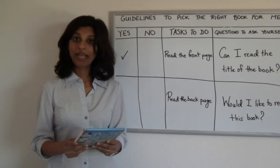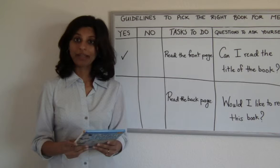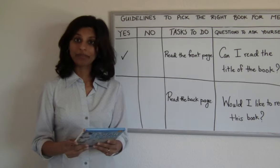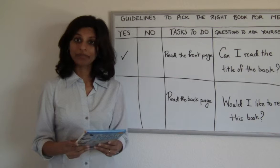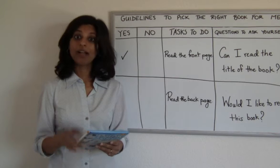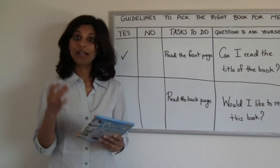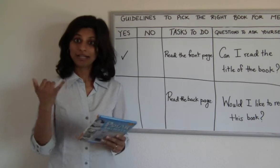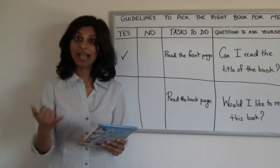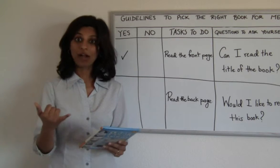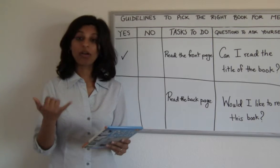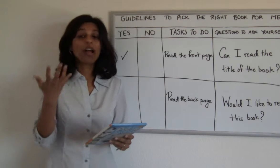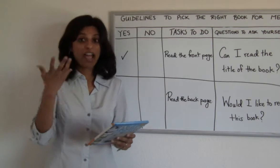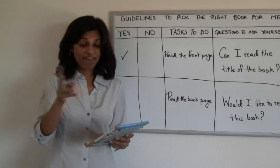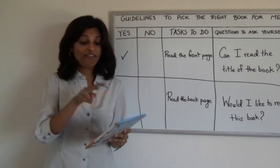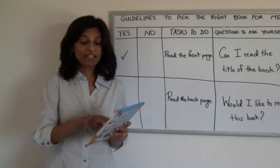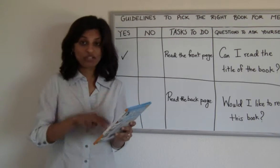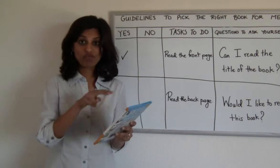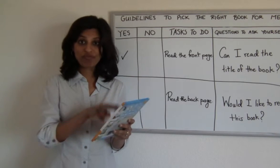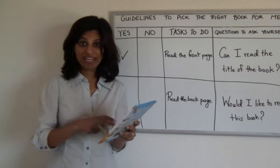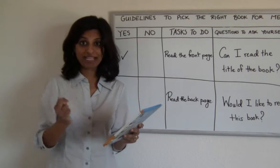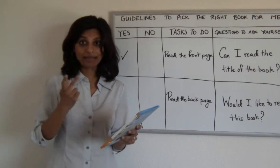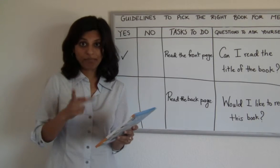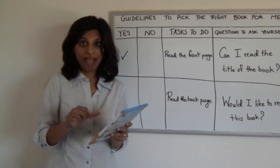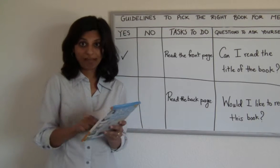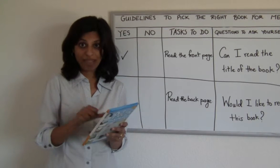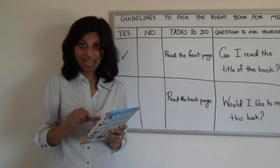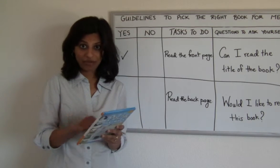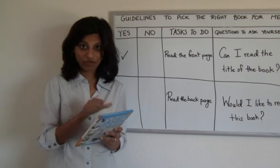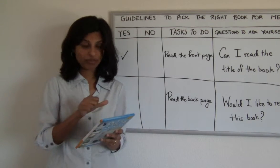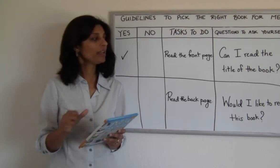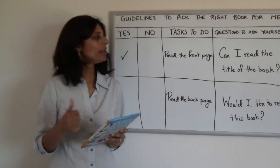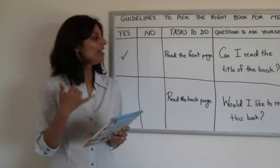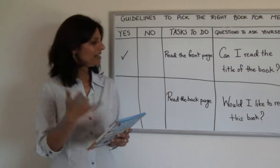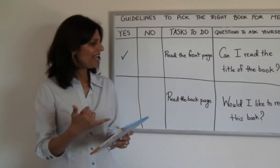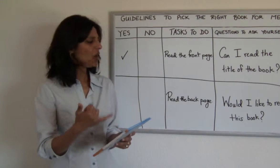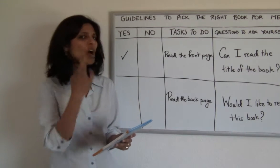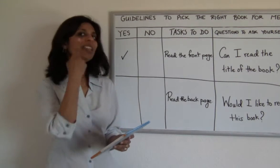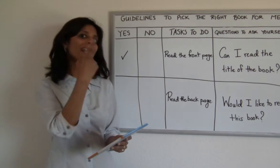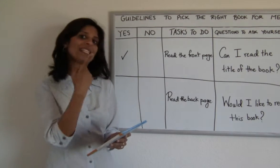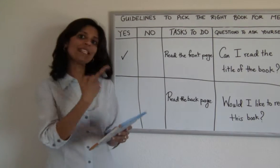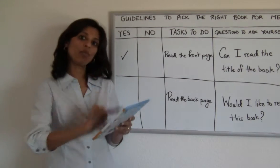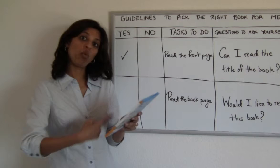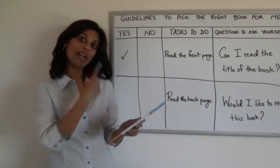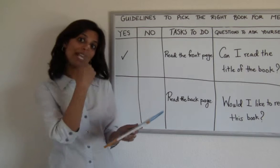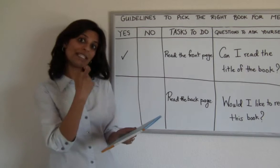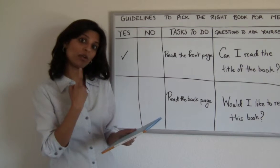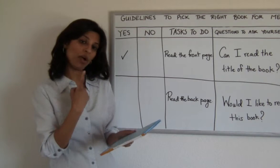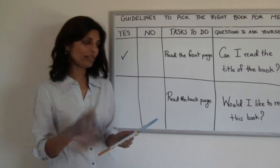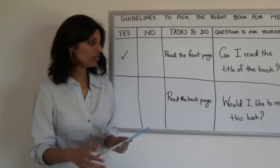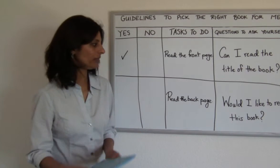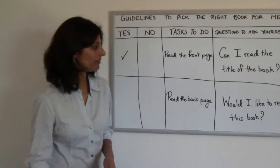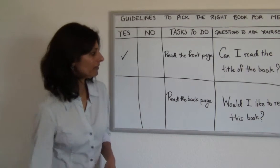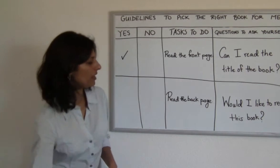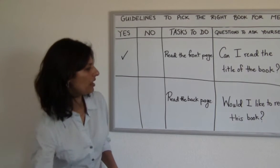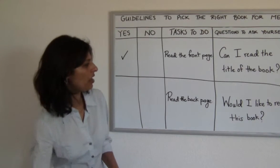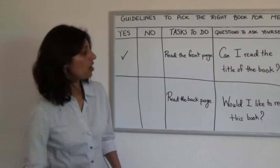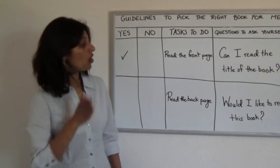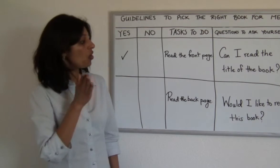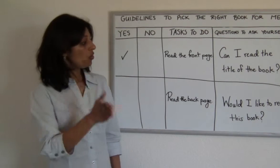Okay. Now, I finished reading the back page. Now, let's see, what is the question?